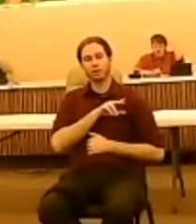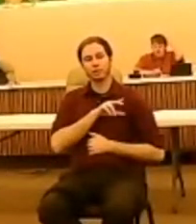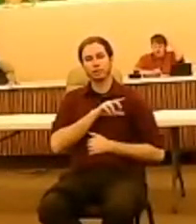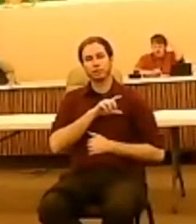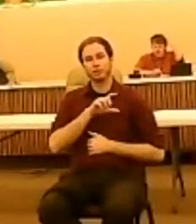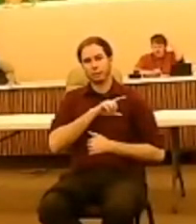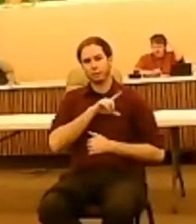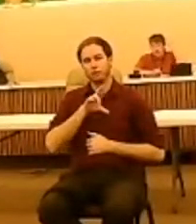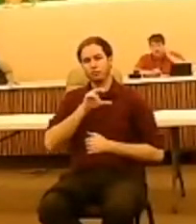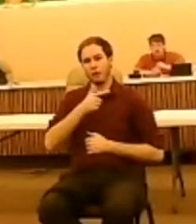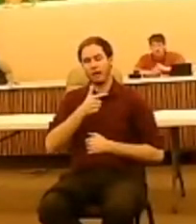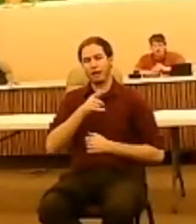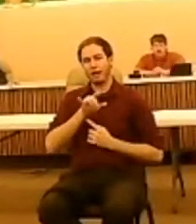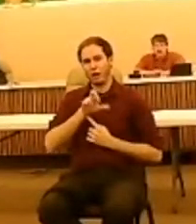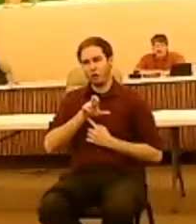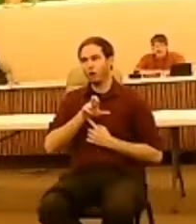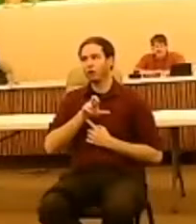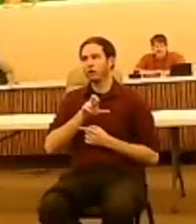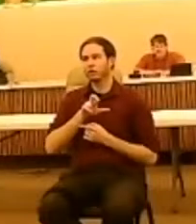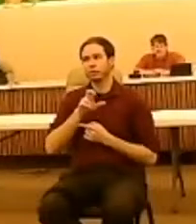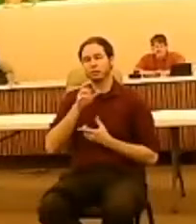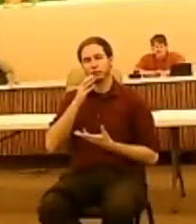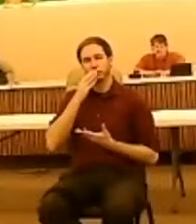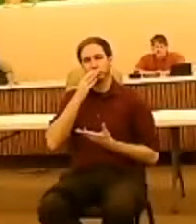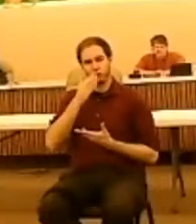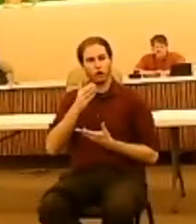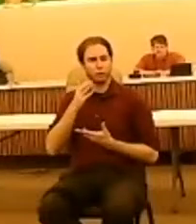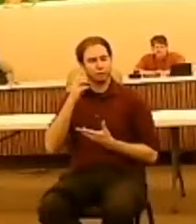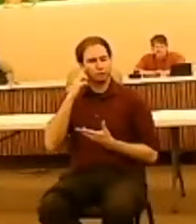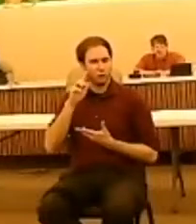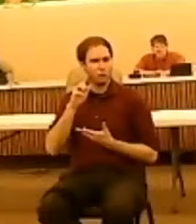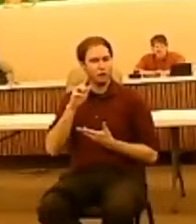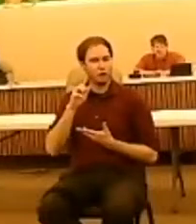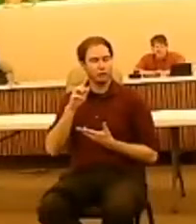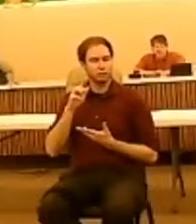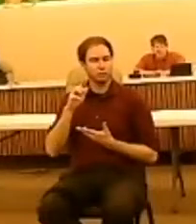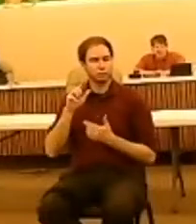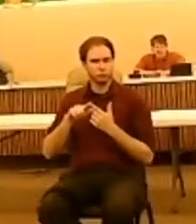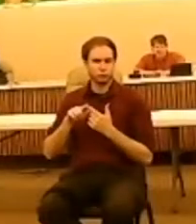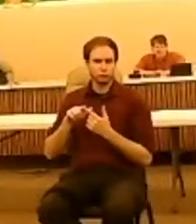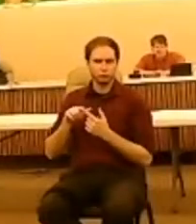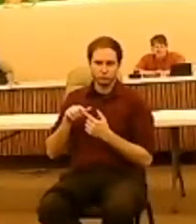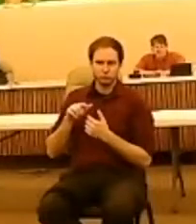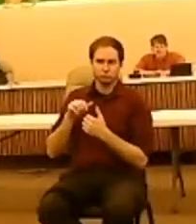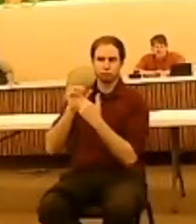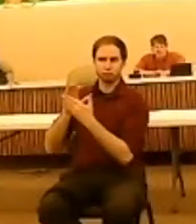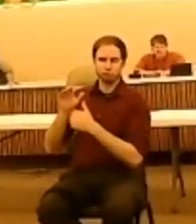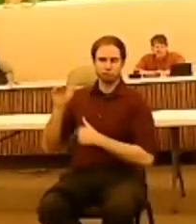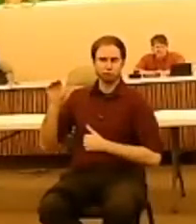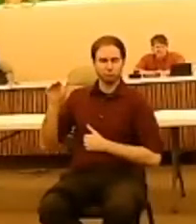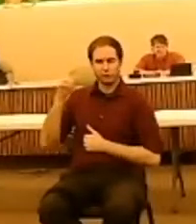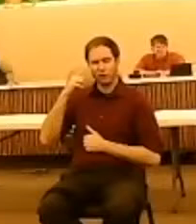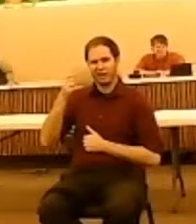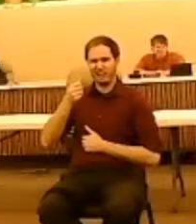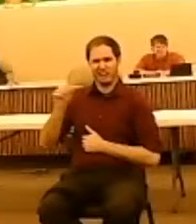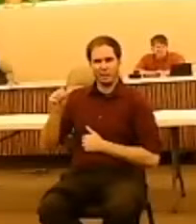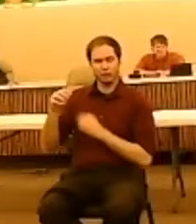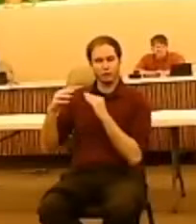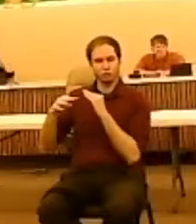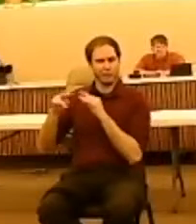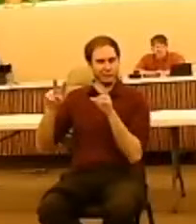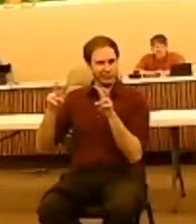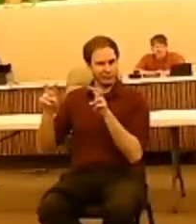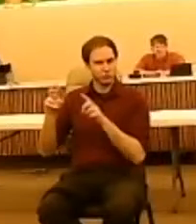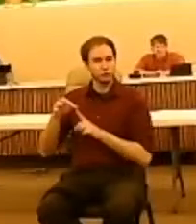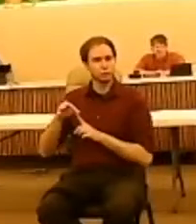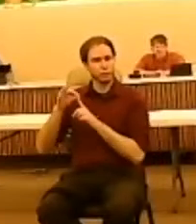supervisor, Craig Eckert, is very good in terms of following up on drainage issues,